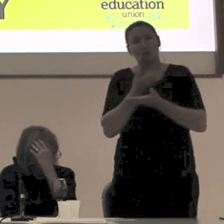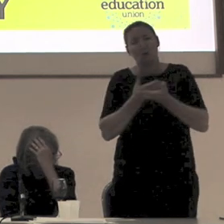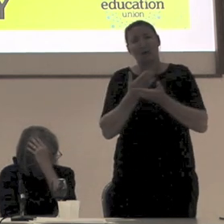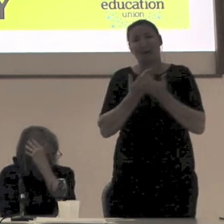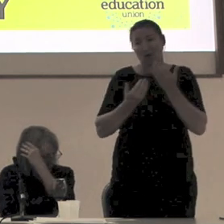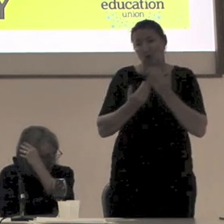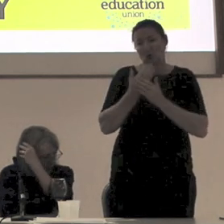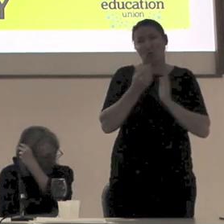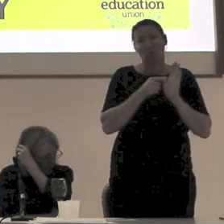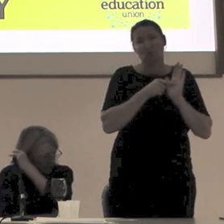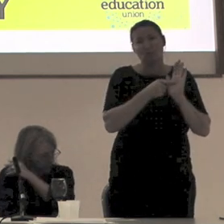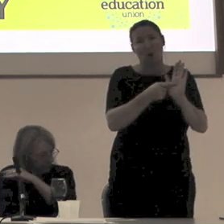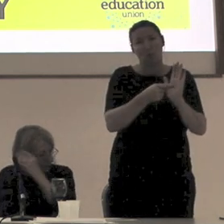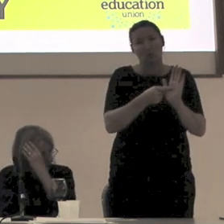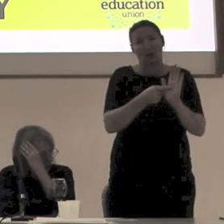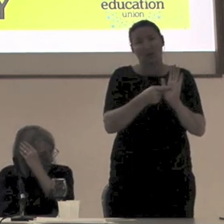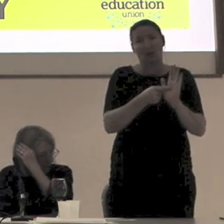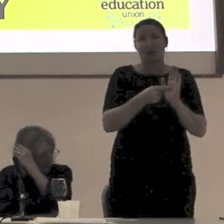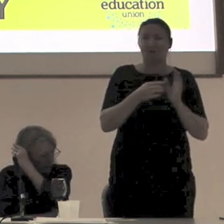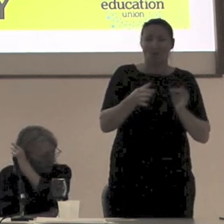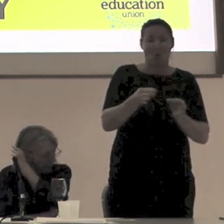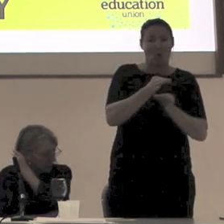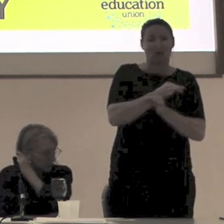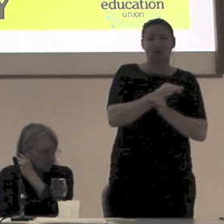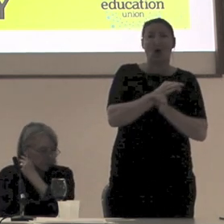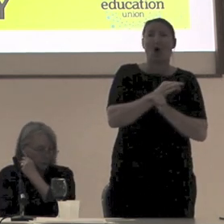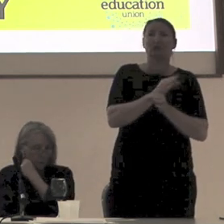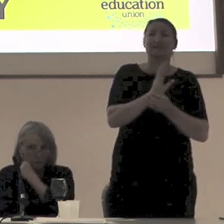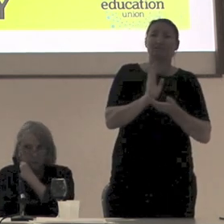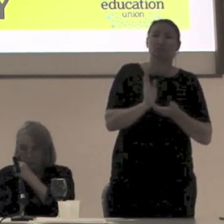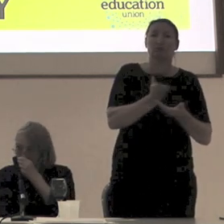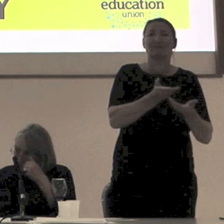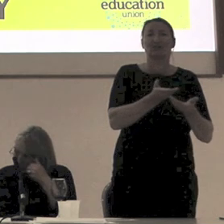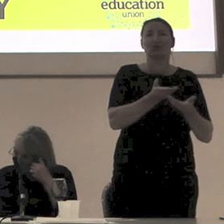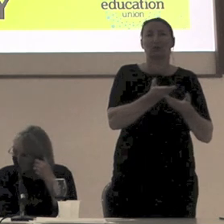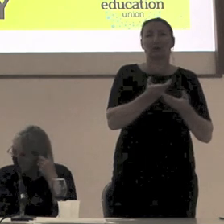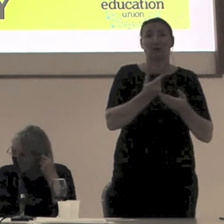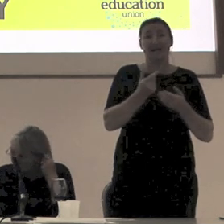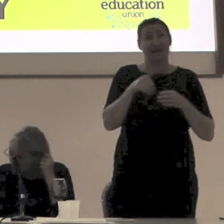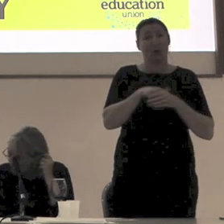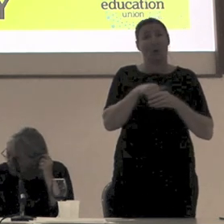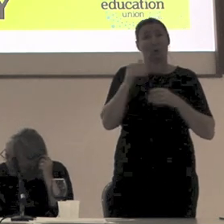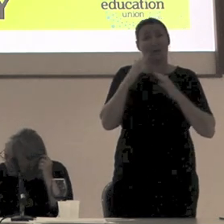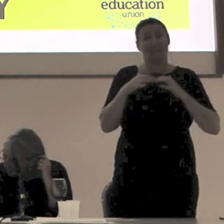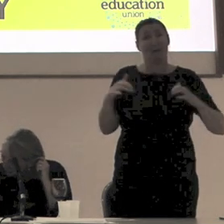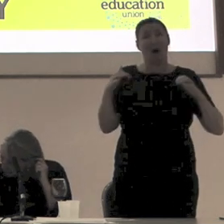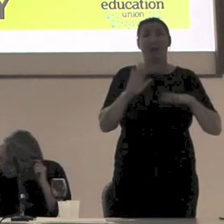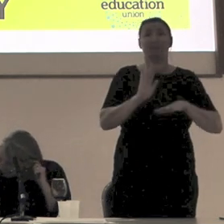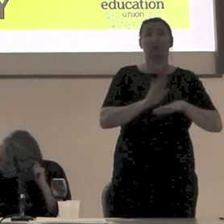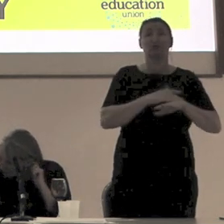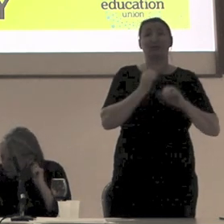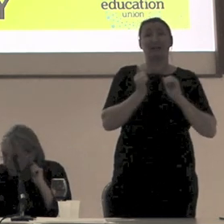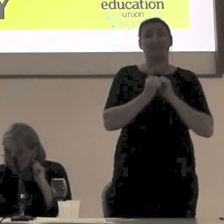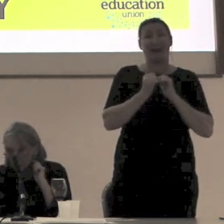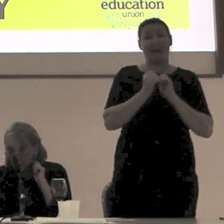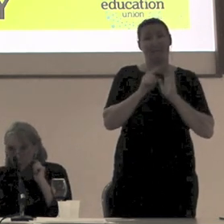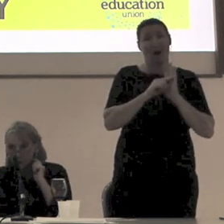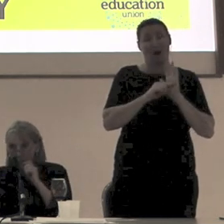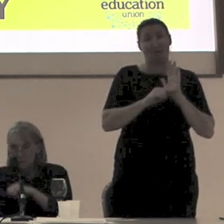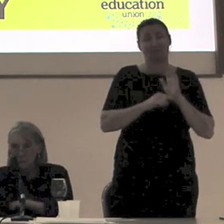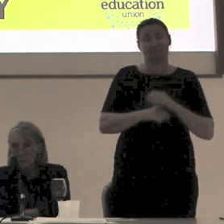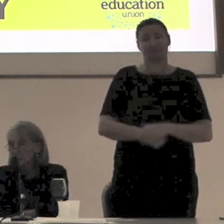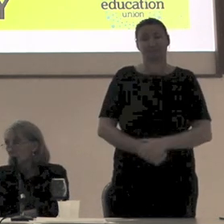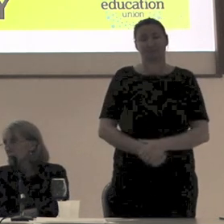and alternative provision green paper and change plan. Removing EHCP's